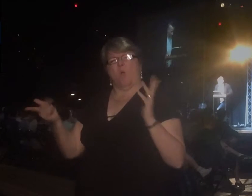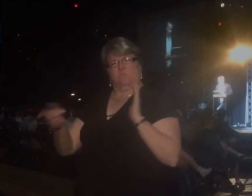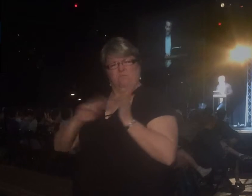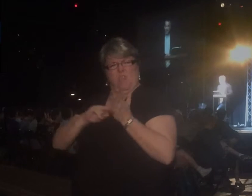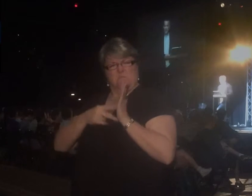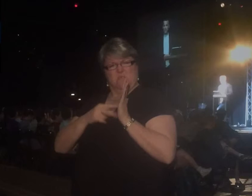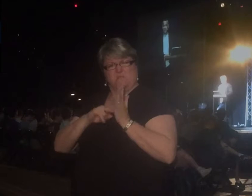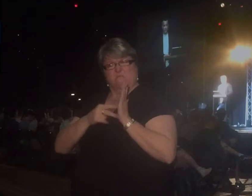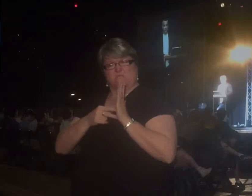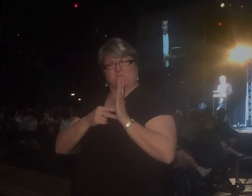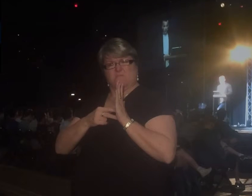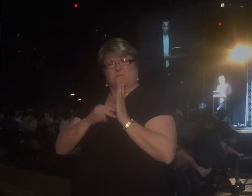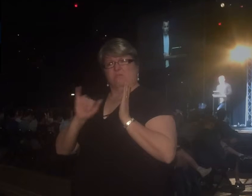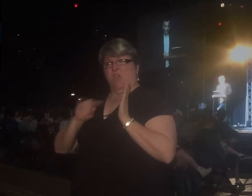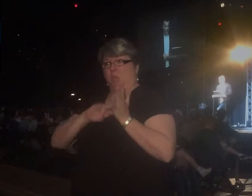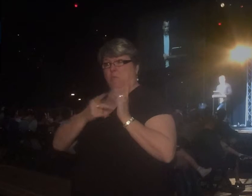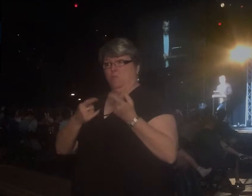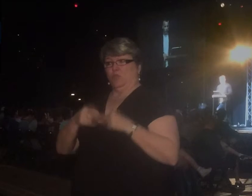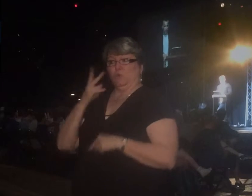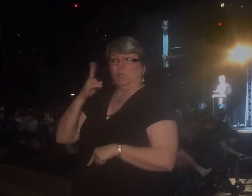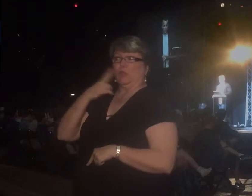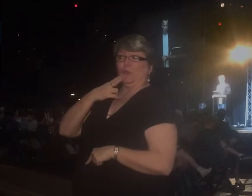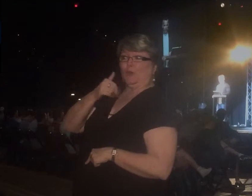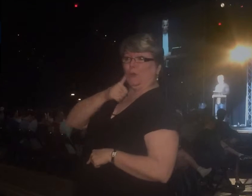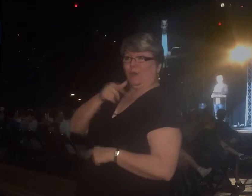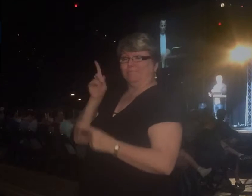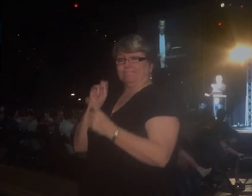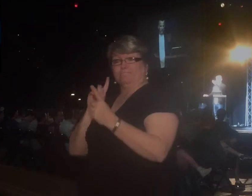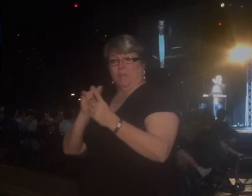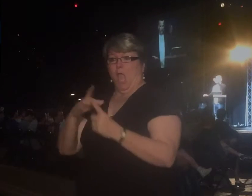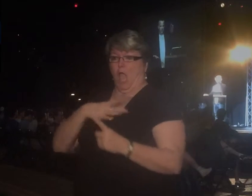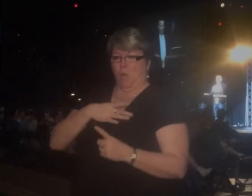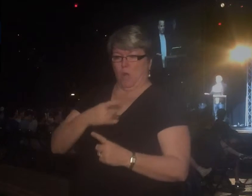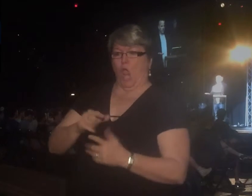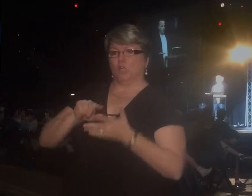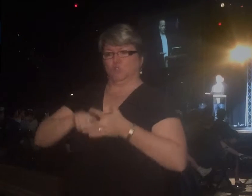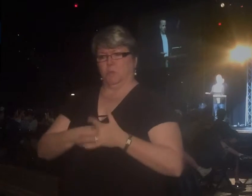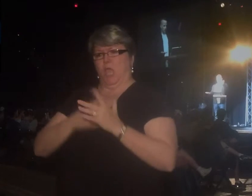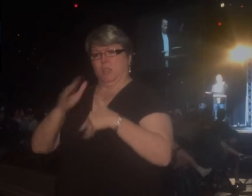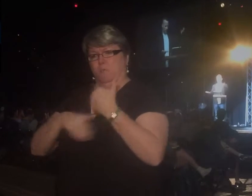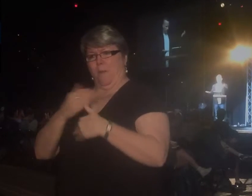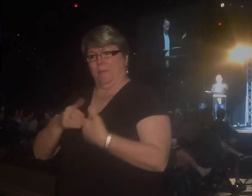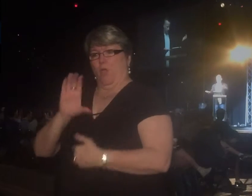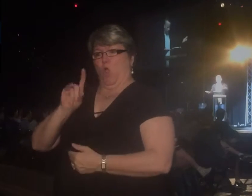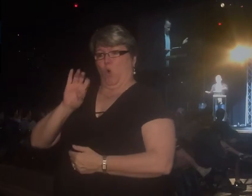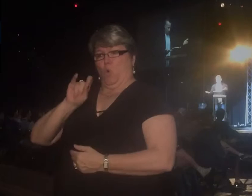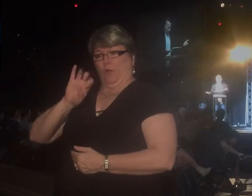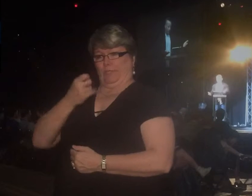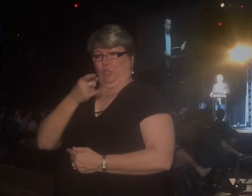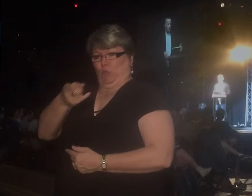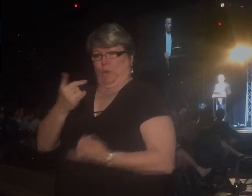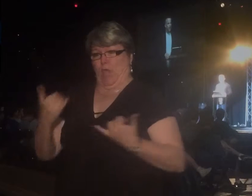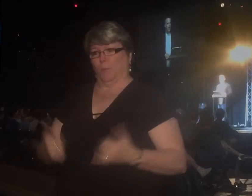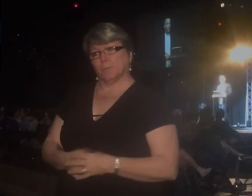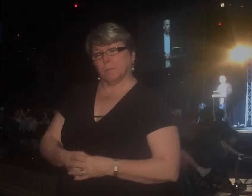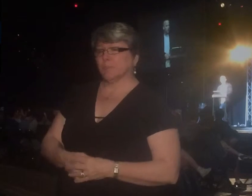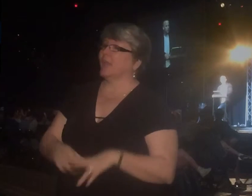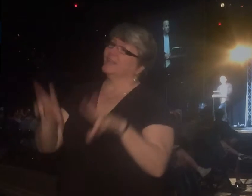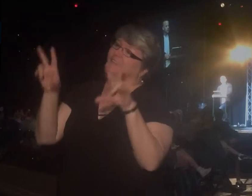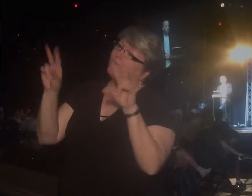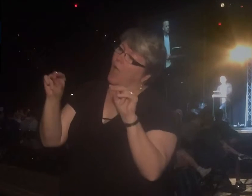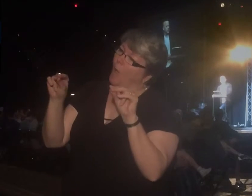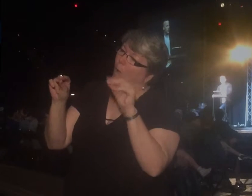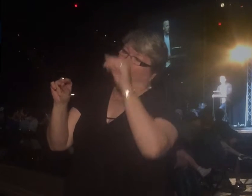And so what does that mean? Does that mean when you see a cute girl, you come up to her and go, I would like to begin the process of courtship now unto